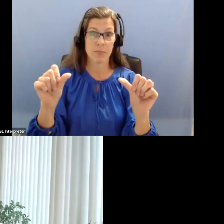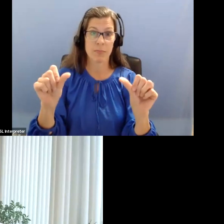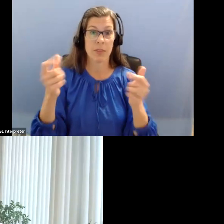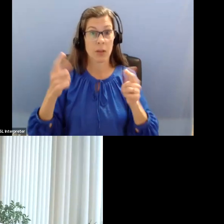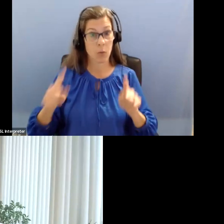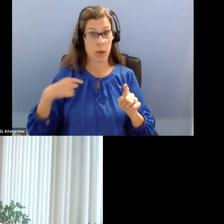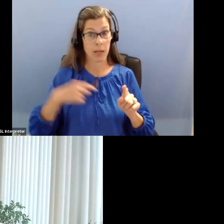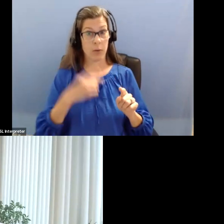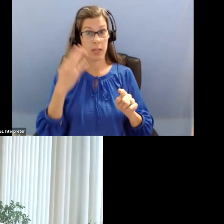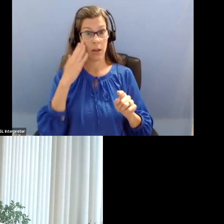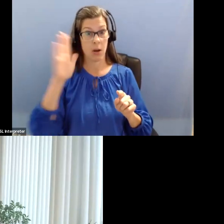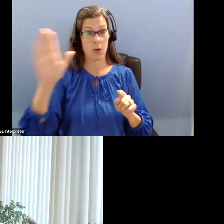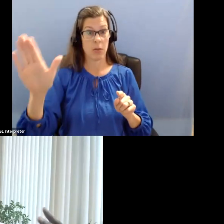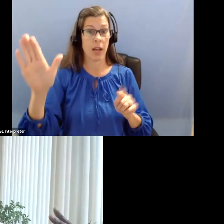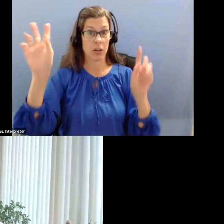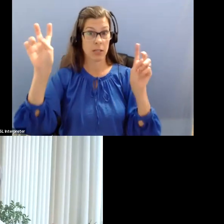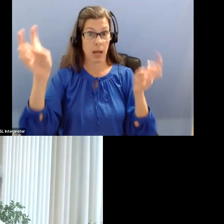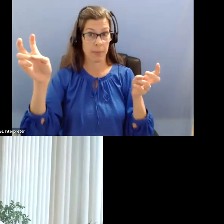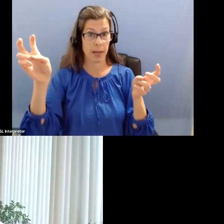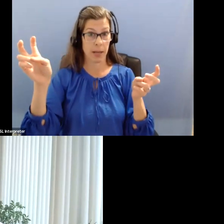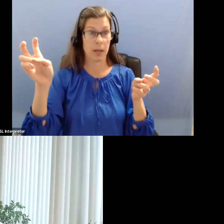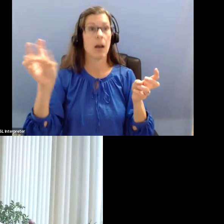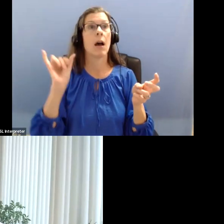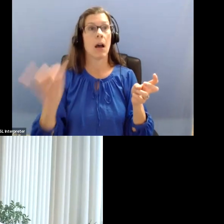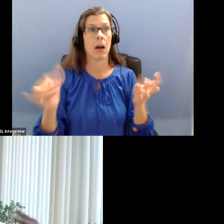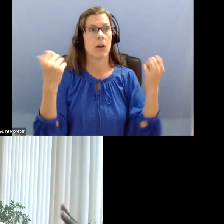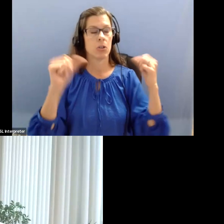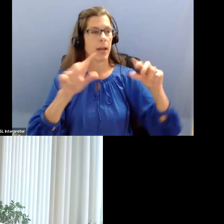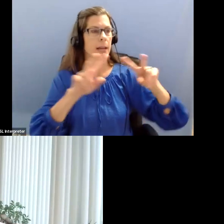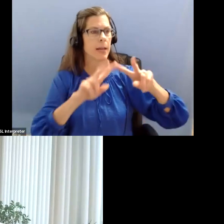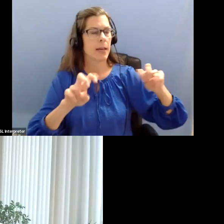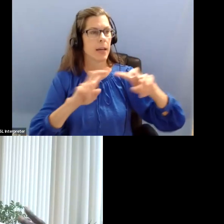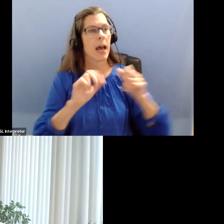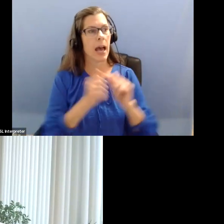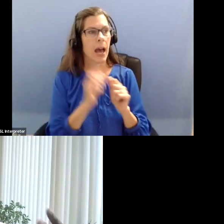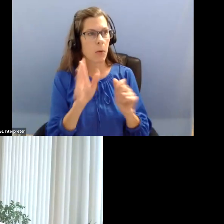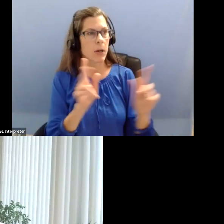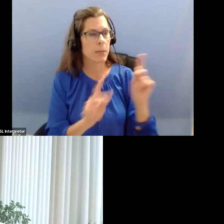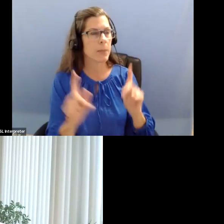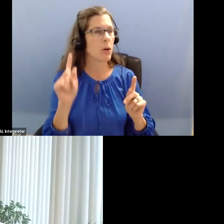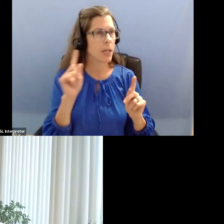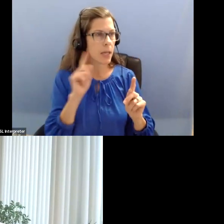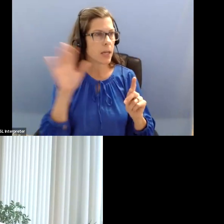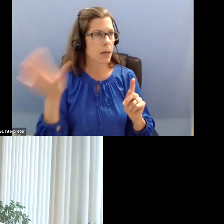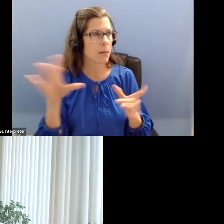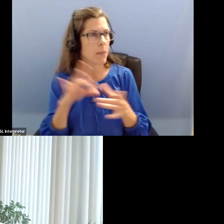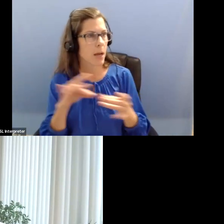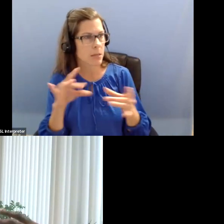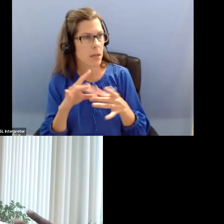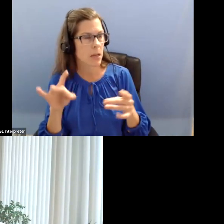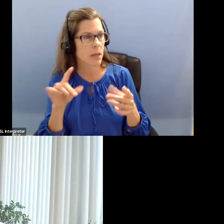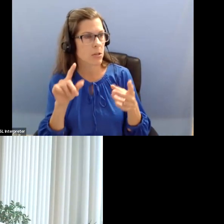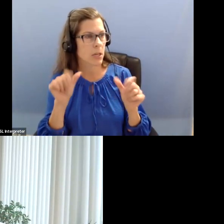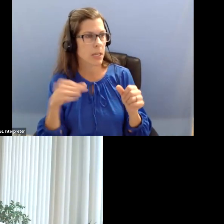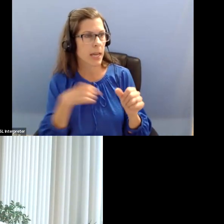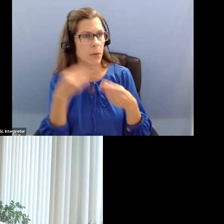what somebody's going to say, how is this likely to be heard? And is there any advice we can give the presenter to have it